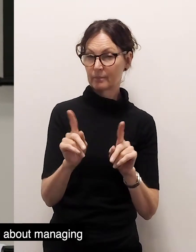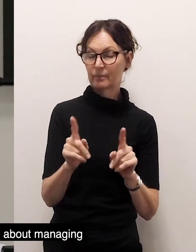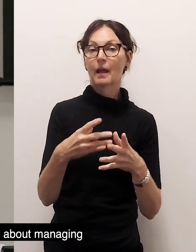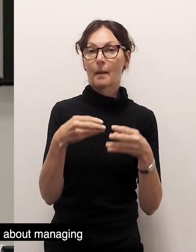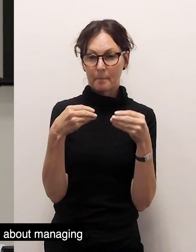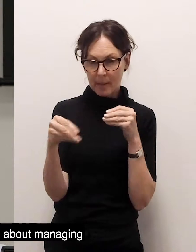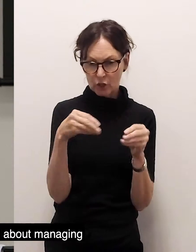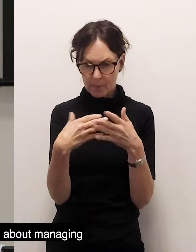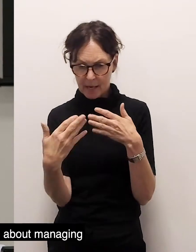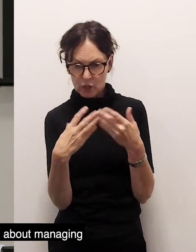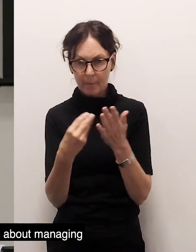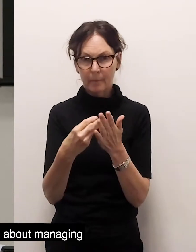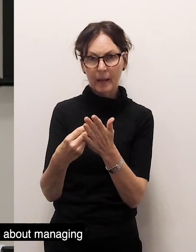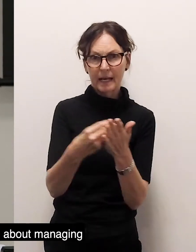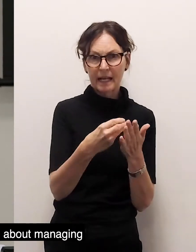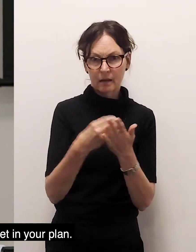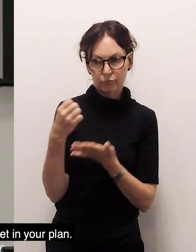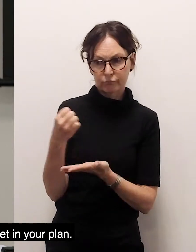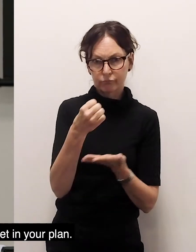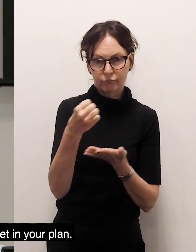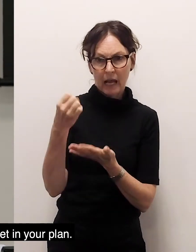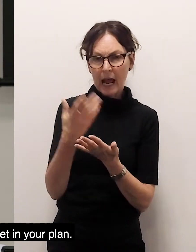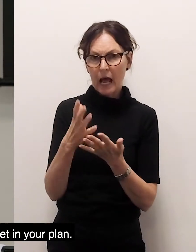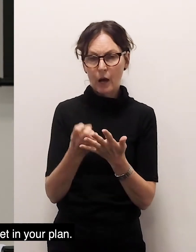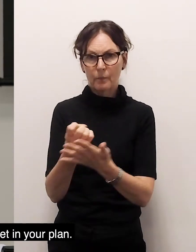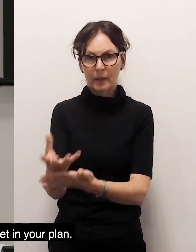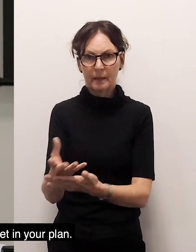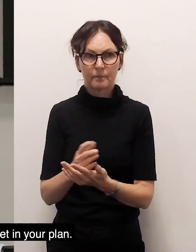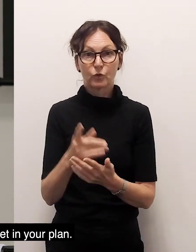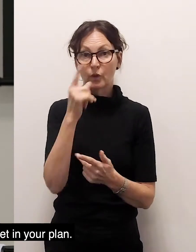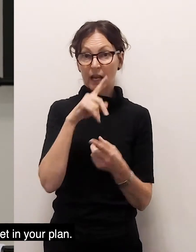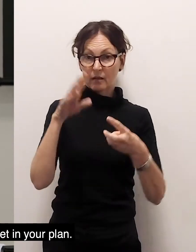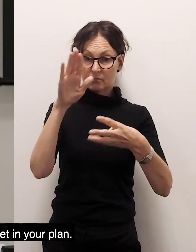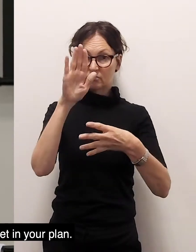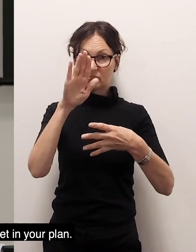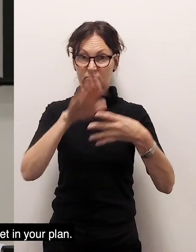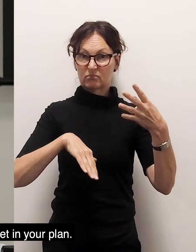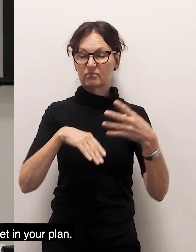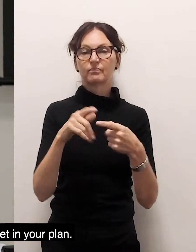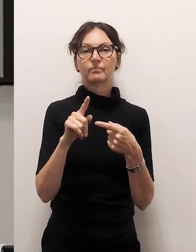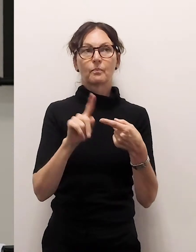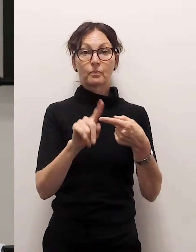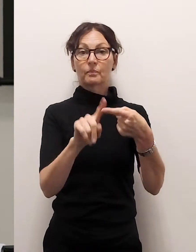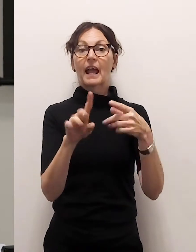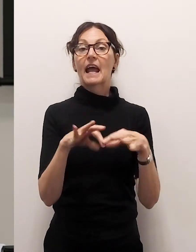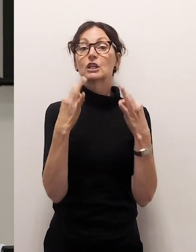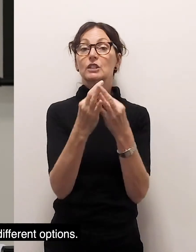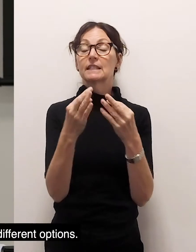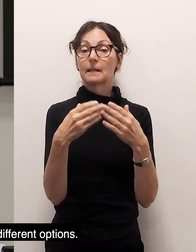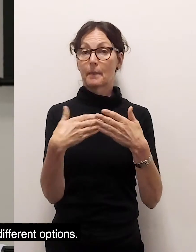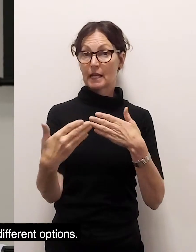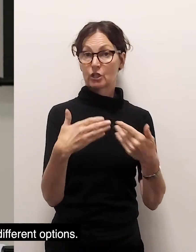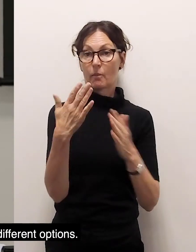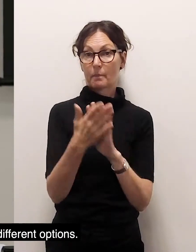earlier. Plan management is all about managing the funds or the budget in your plan.